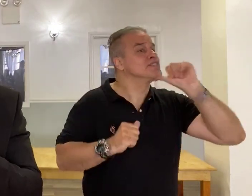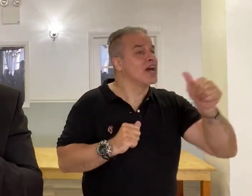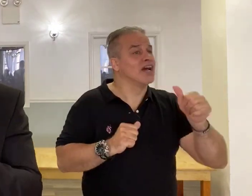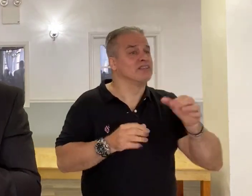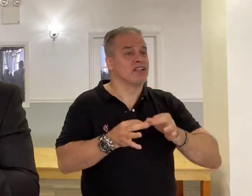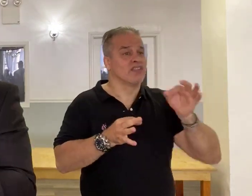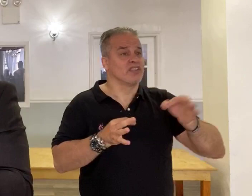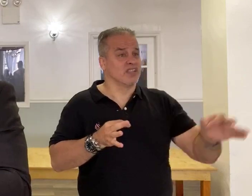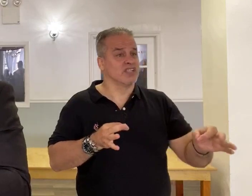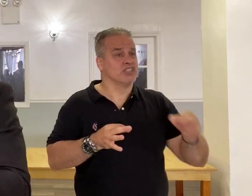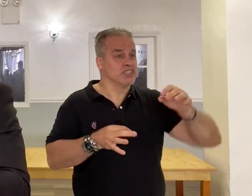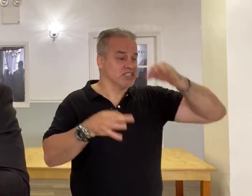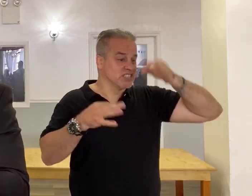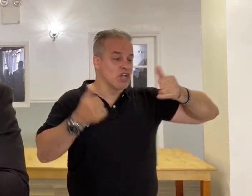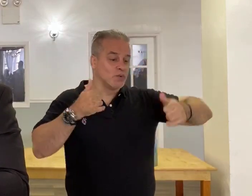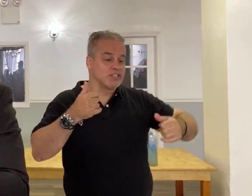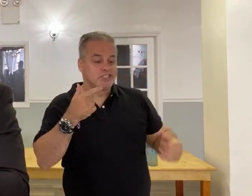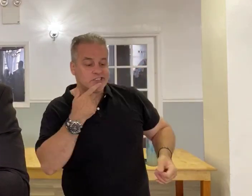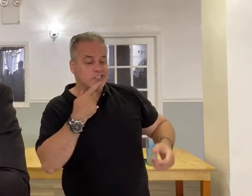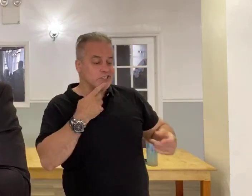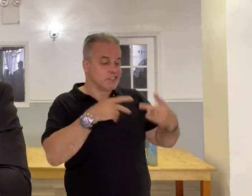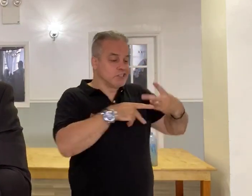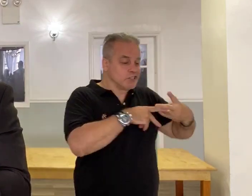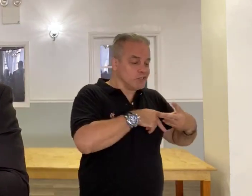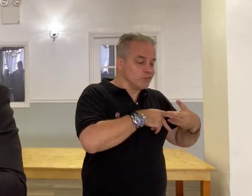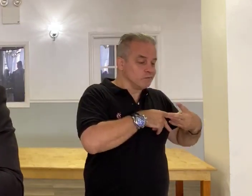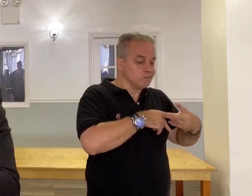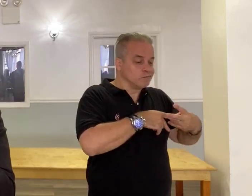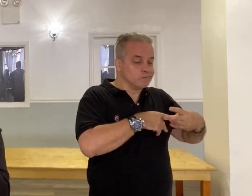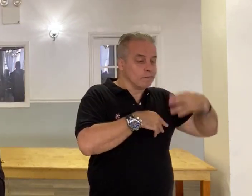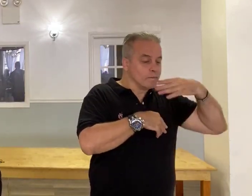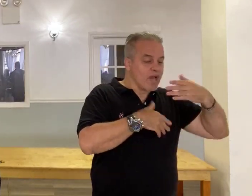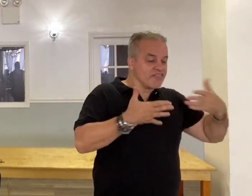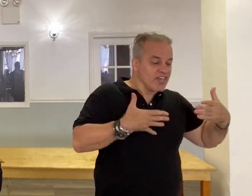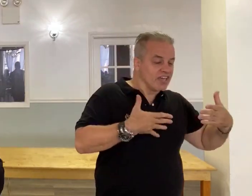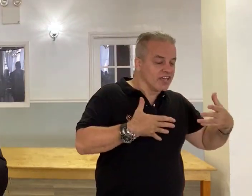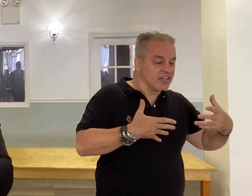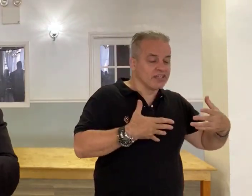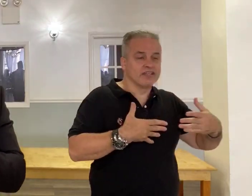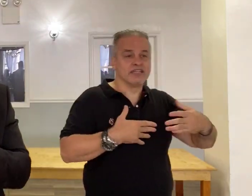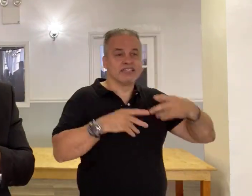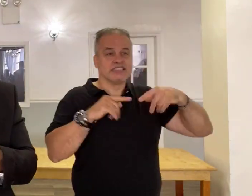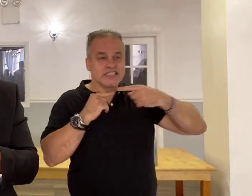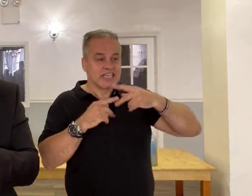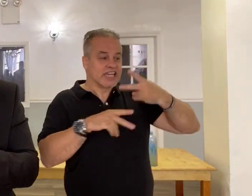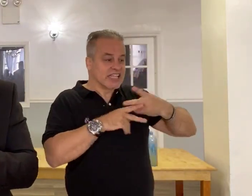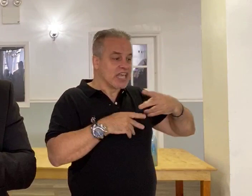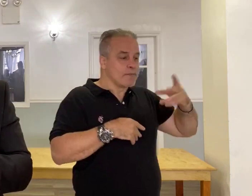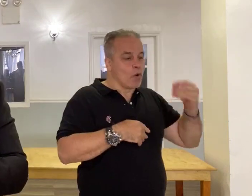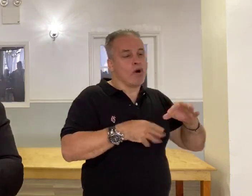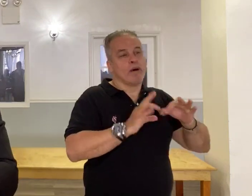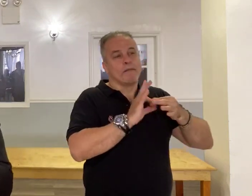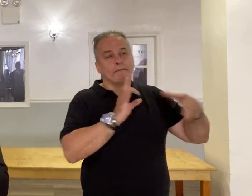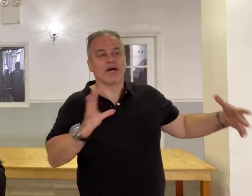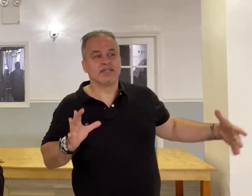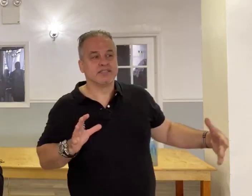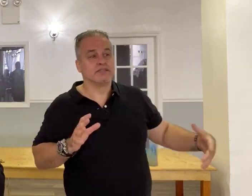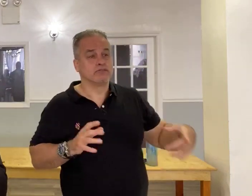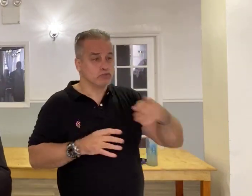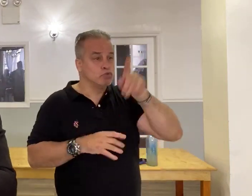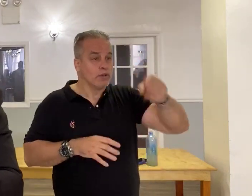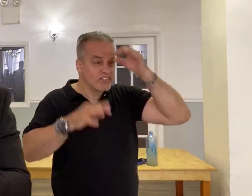hangs in the balance. Satan will come on your shoulder and talk in your ear and tell you,